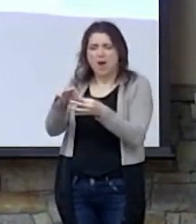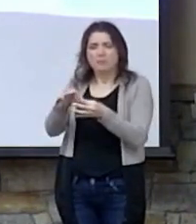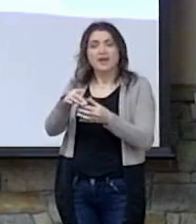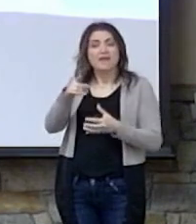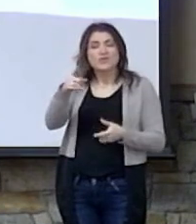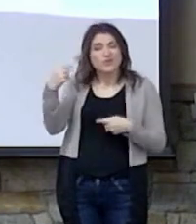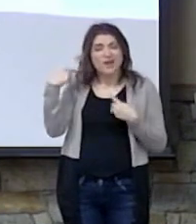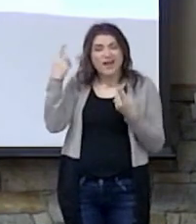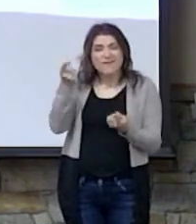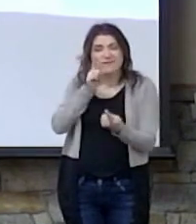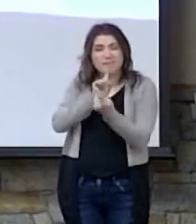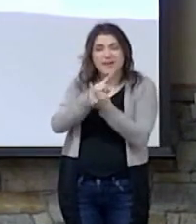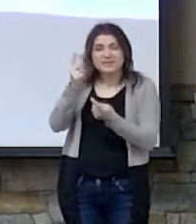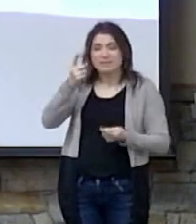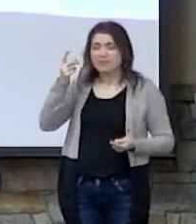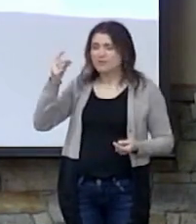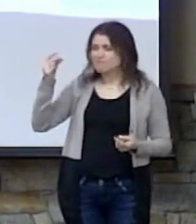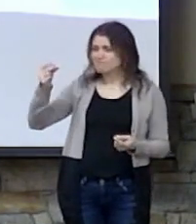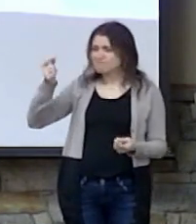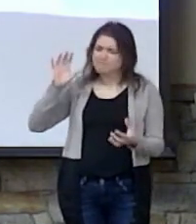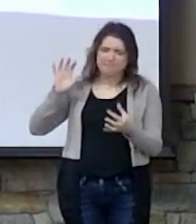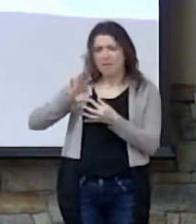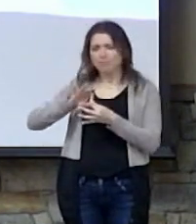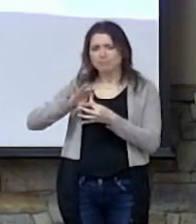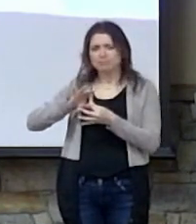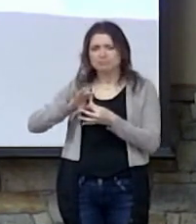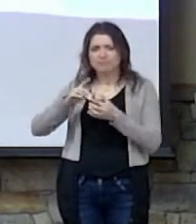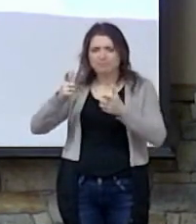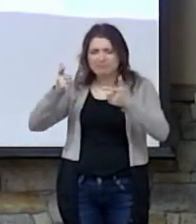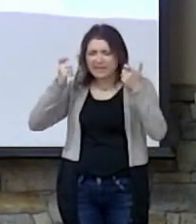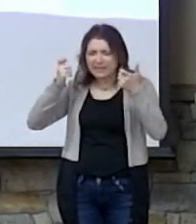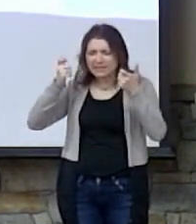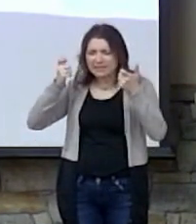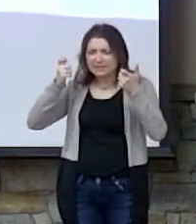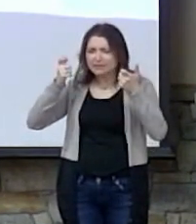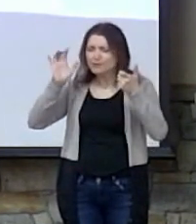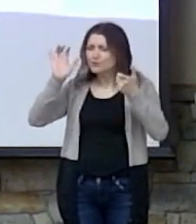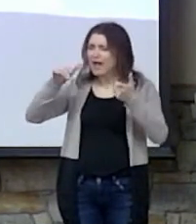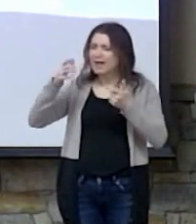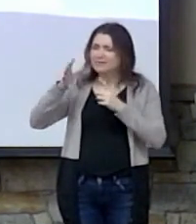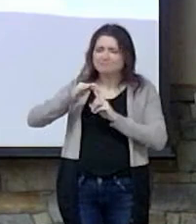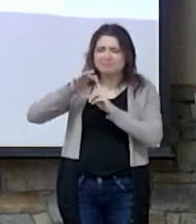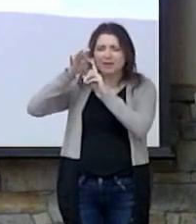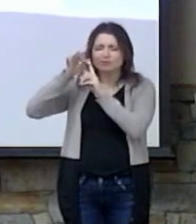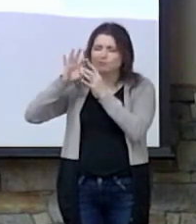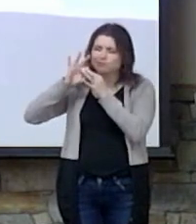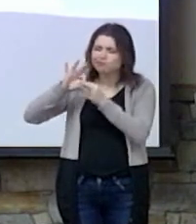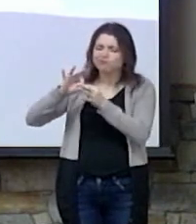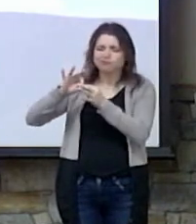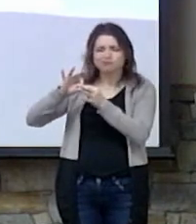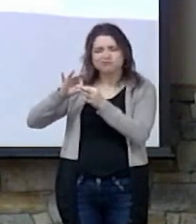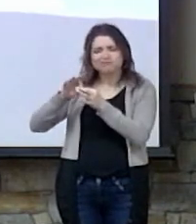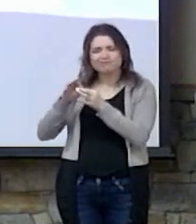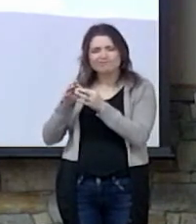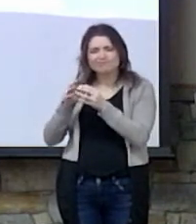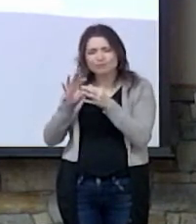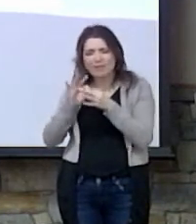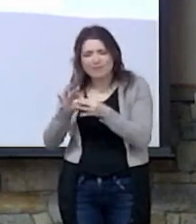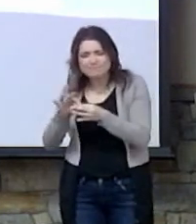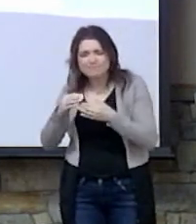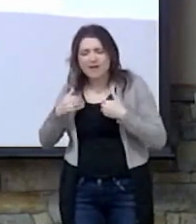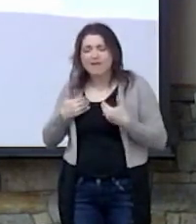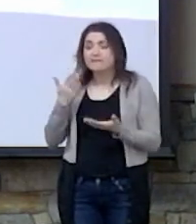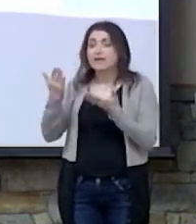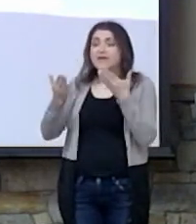somebody that you just clicked with immediately? You just had this special bond with? That maybe there were things